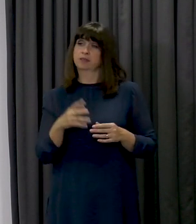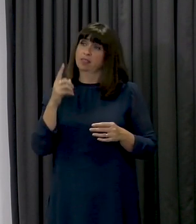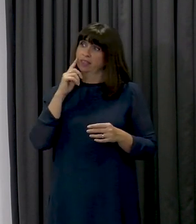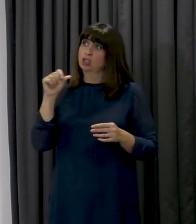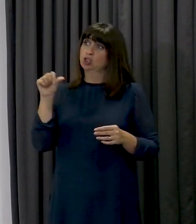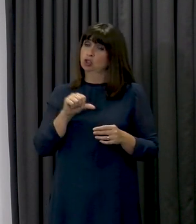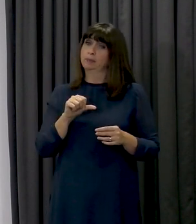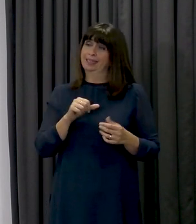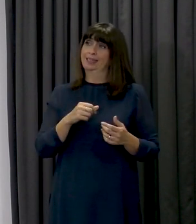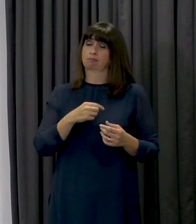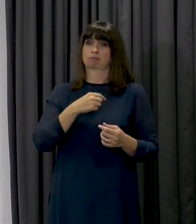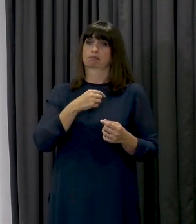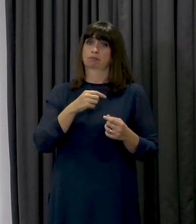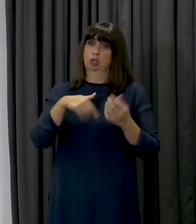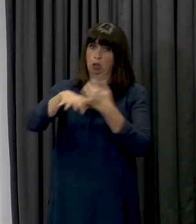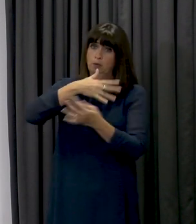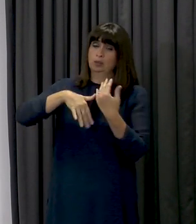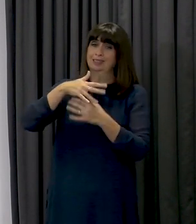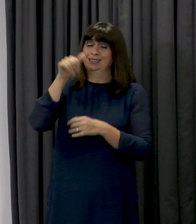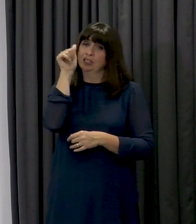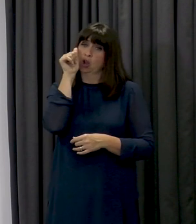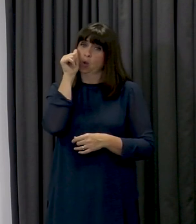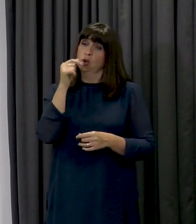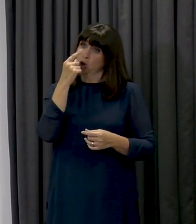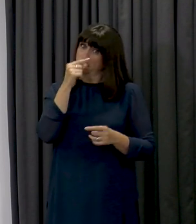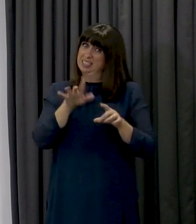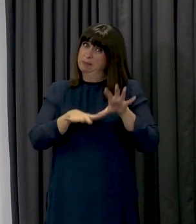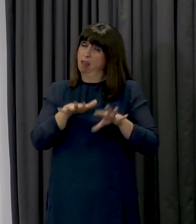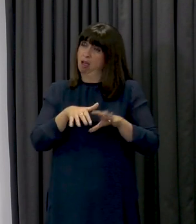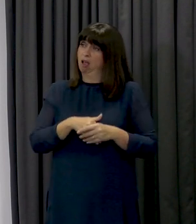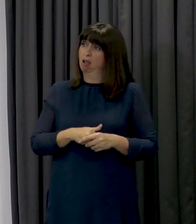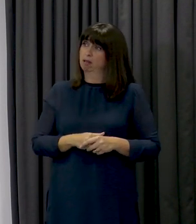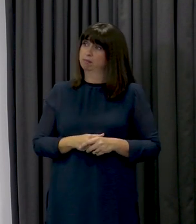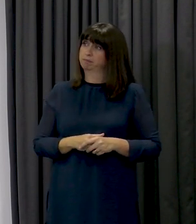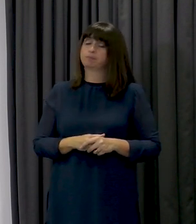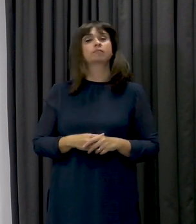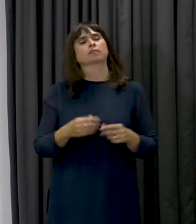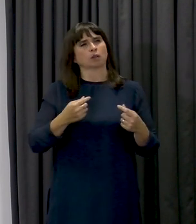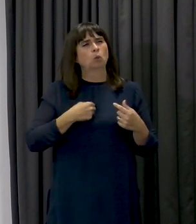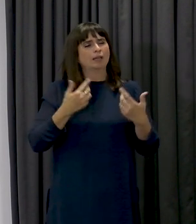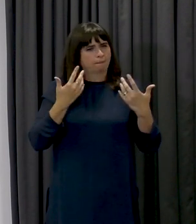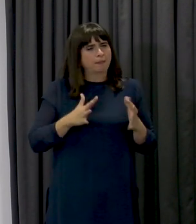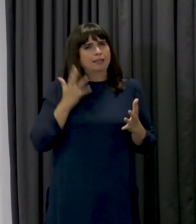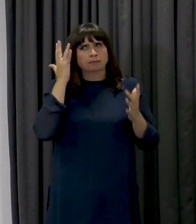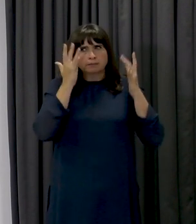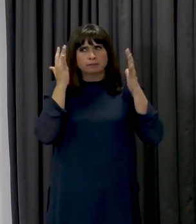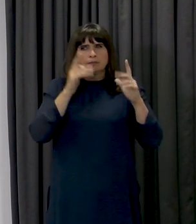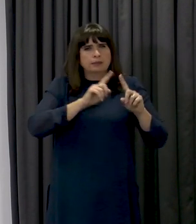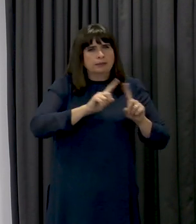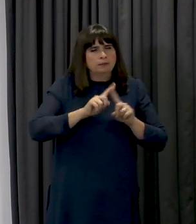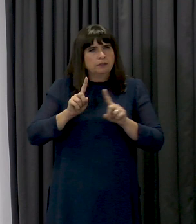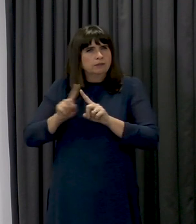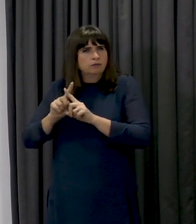recognised in the community. Could something like that be done? Yeah, thank you, Jeff. Look, we are considering a number of ideas that have